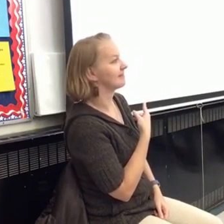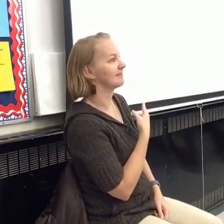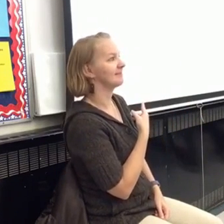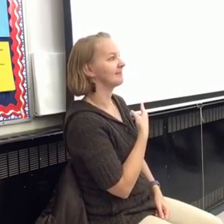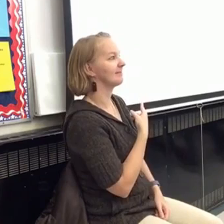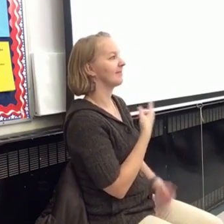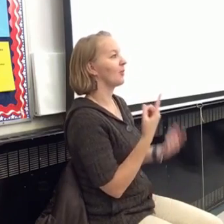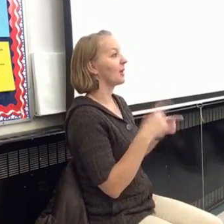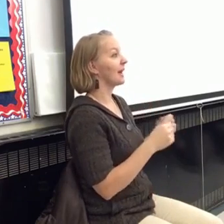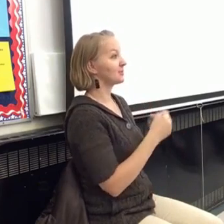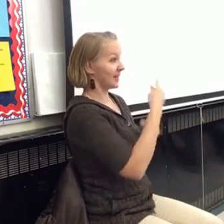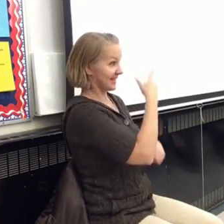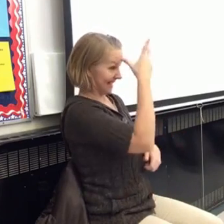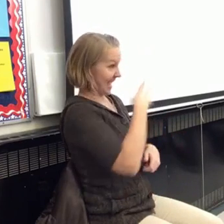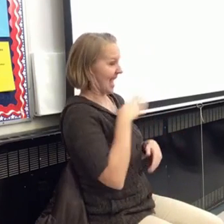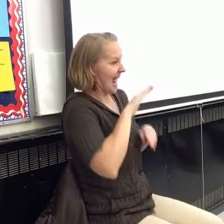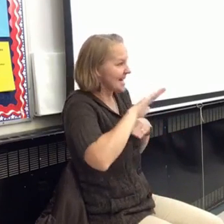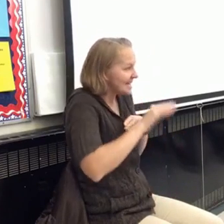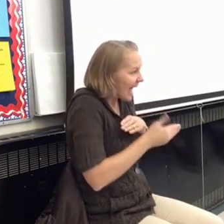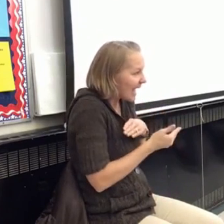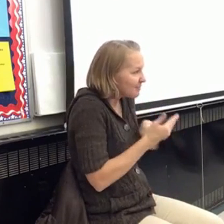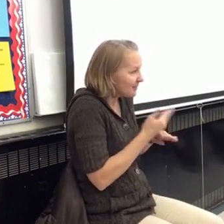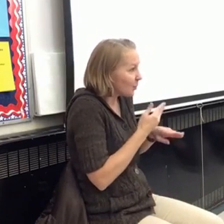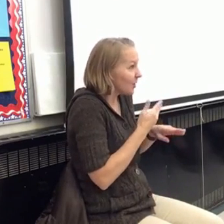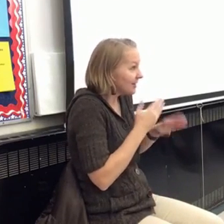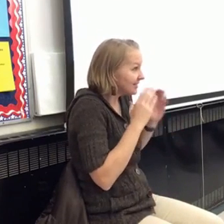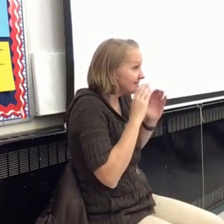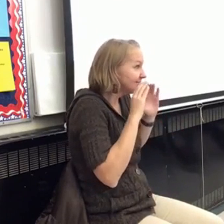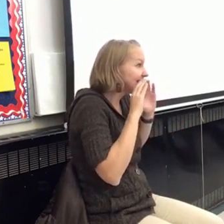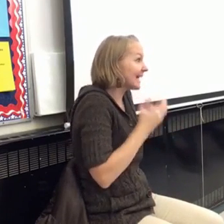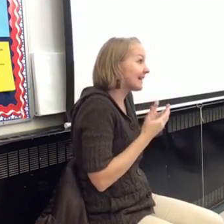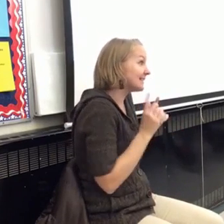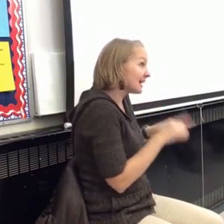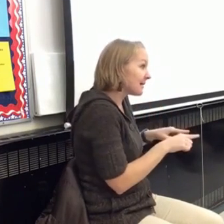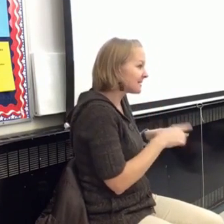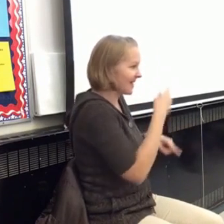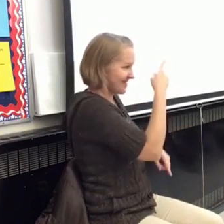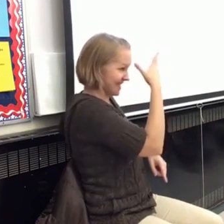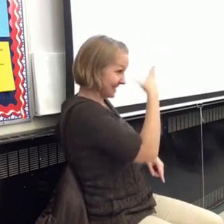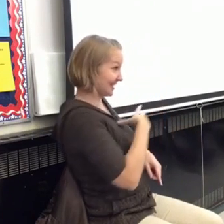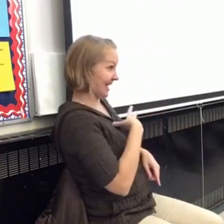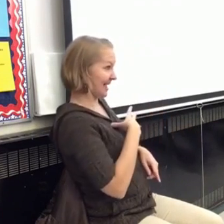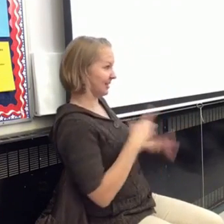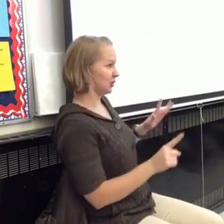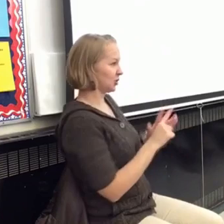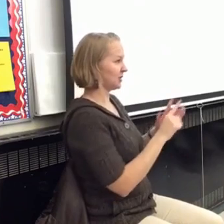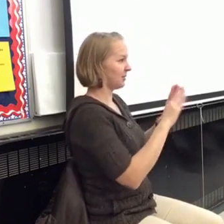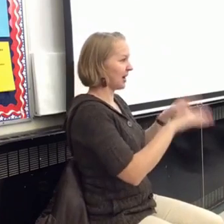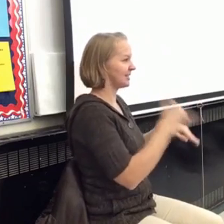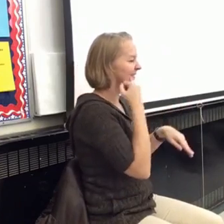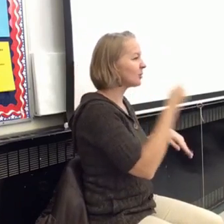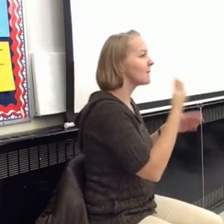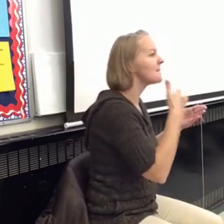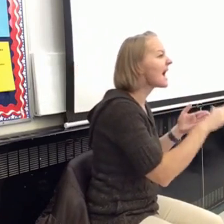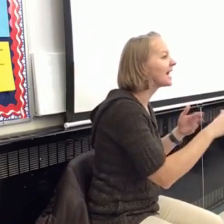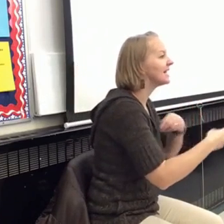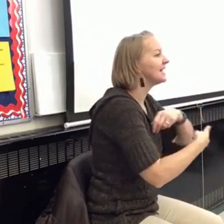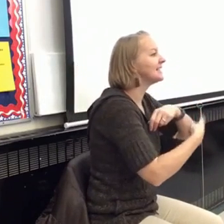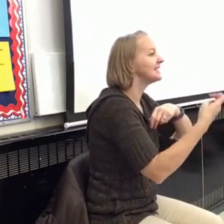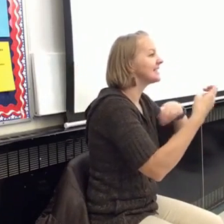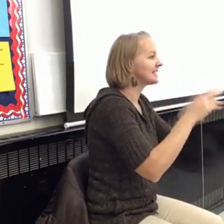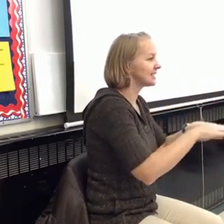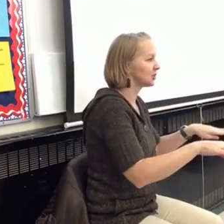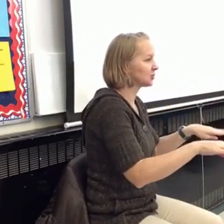what happens with this guy is at night, before St. Nicholas comes, is that this guy comes to your house, and if you were bad, he steals the little